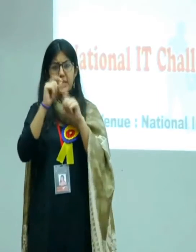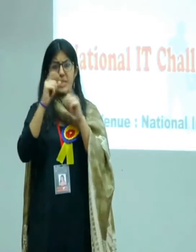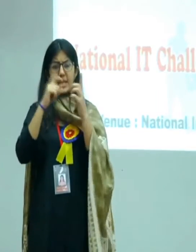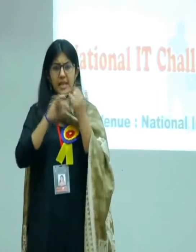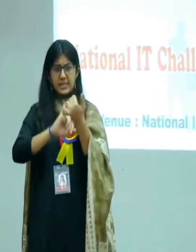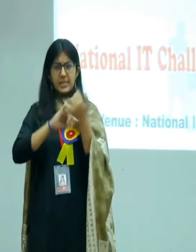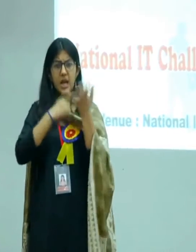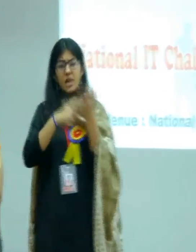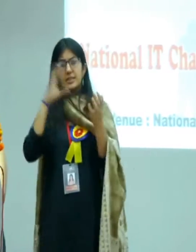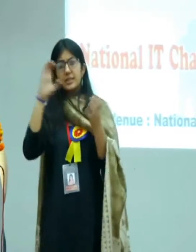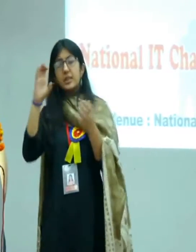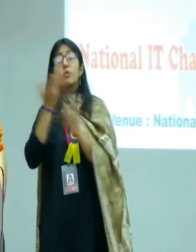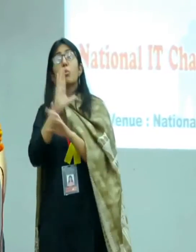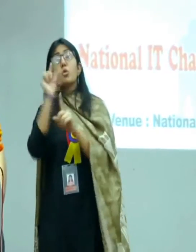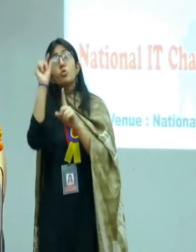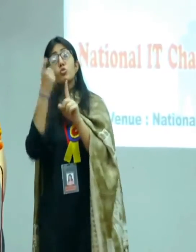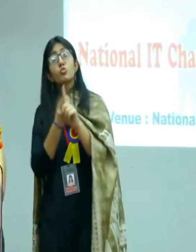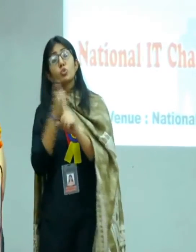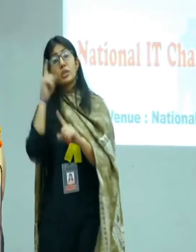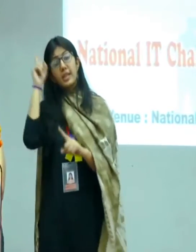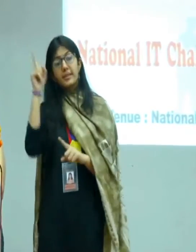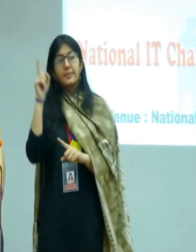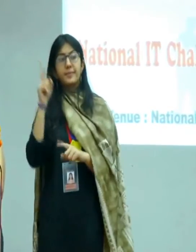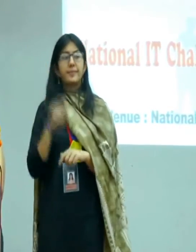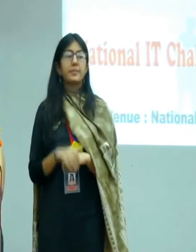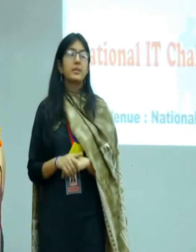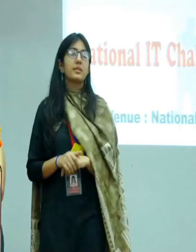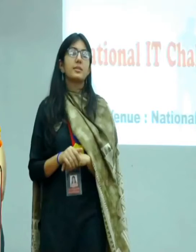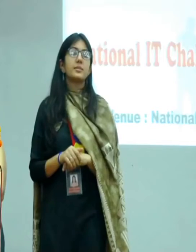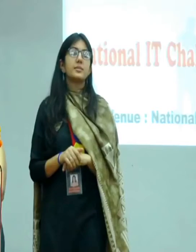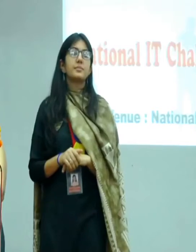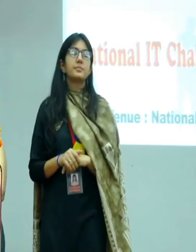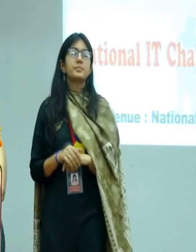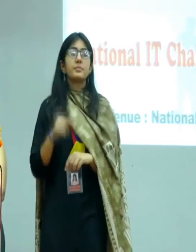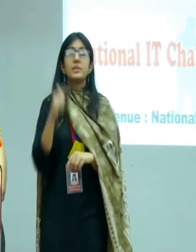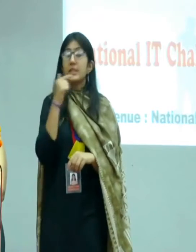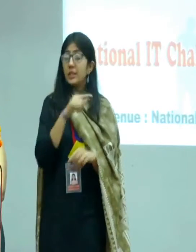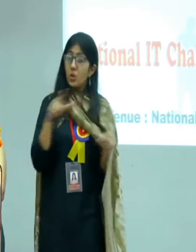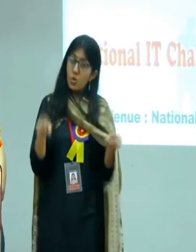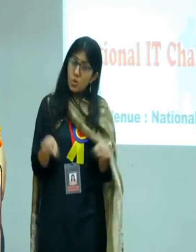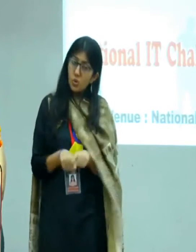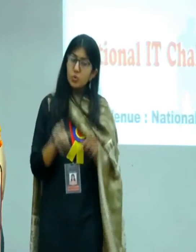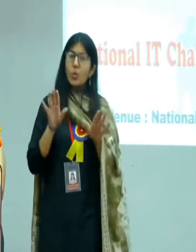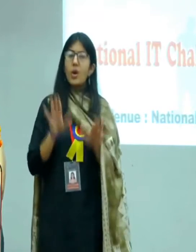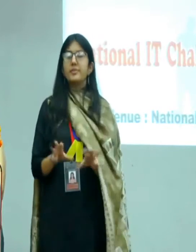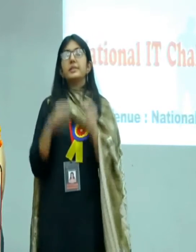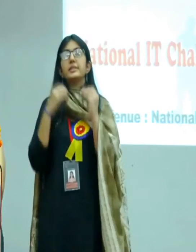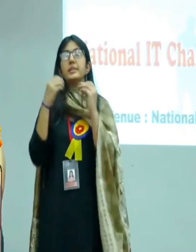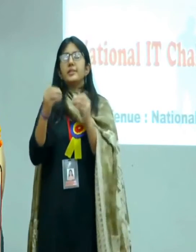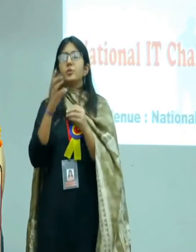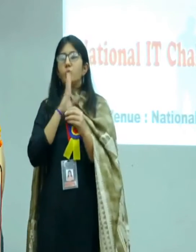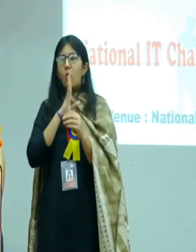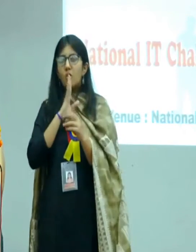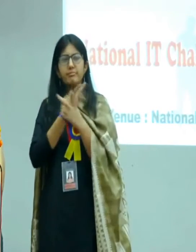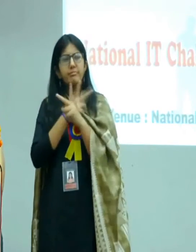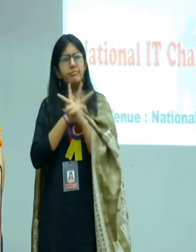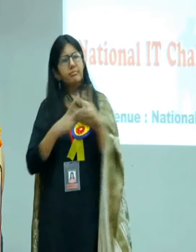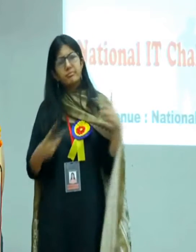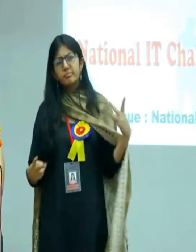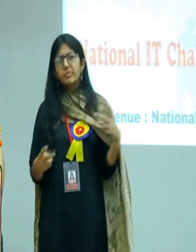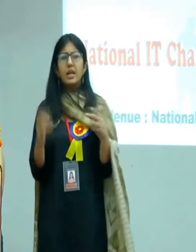UK, Logic Verification and Synthesis in New Framework. Dr. Singh has delivered the invited talks and